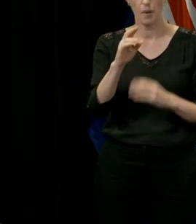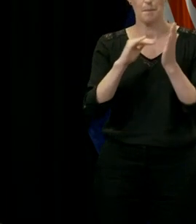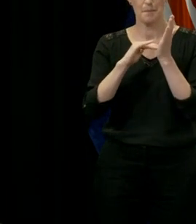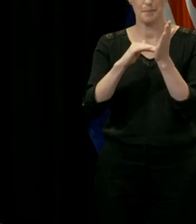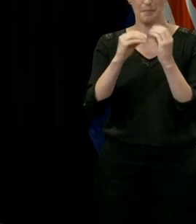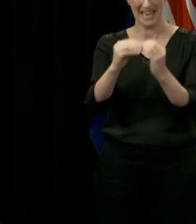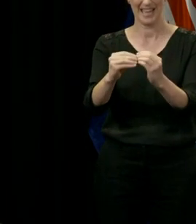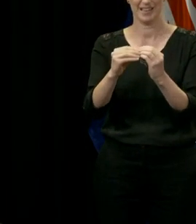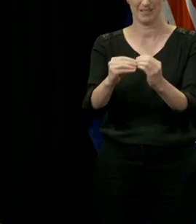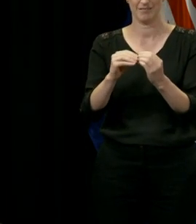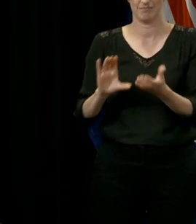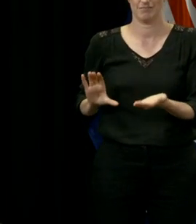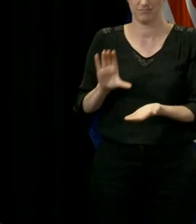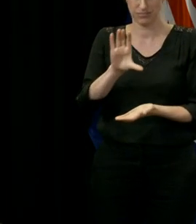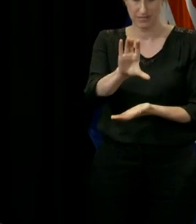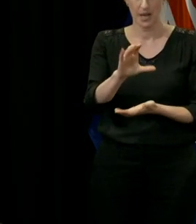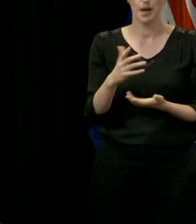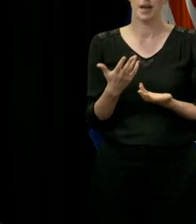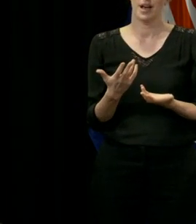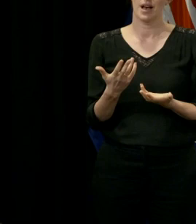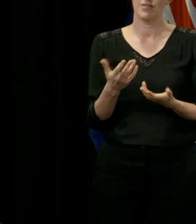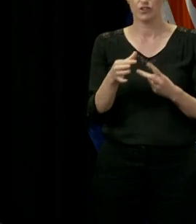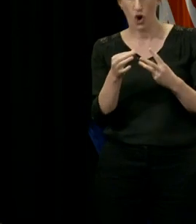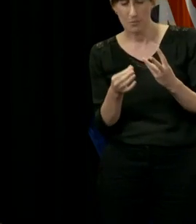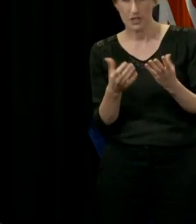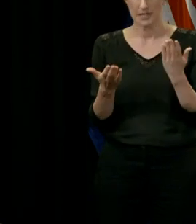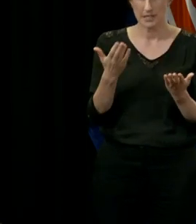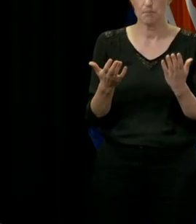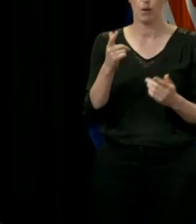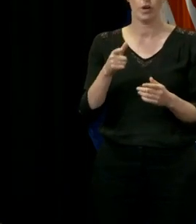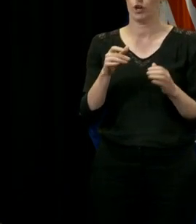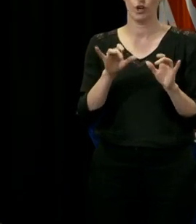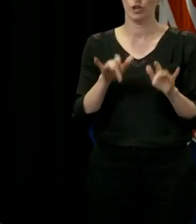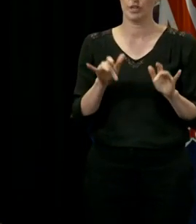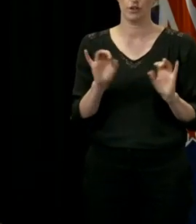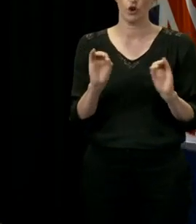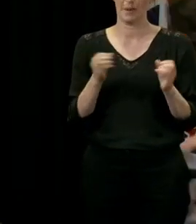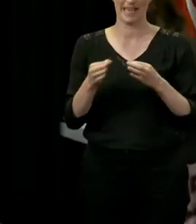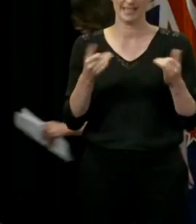that we keep options on the table, but for this point, we're not planning on any changes on that. Okay, thanks everyone.